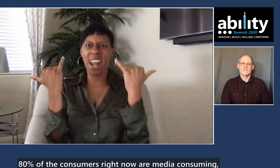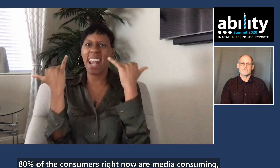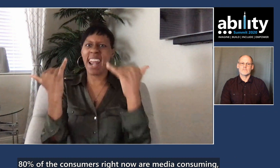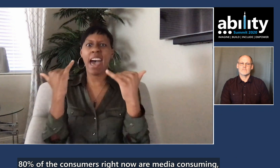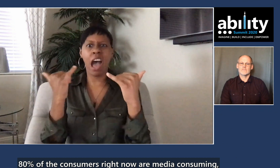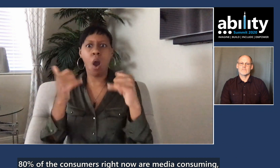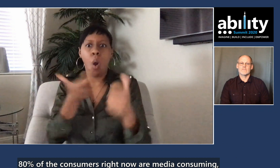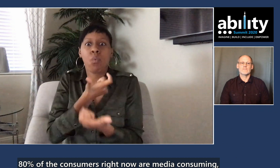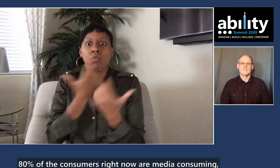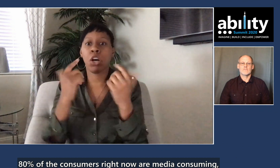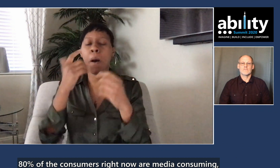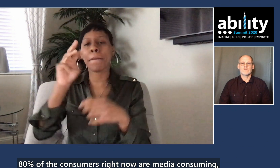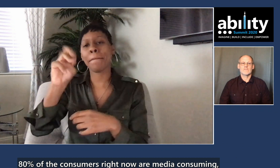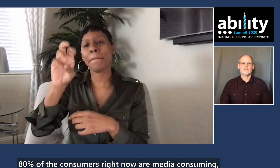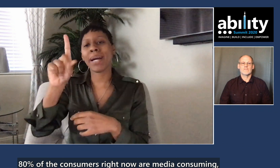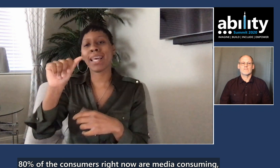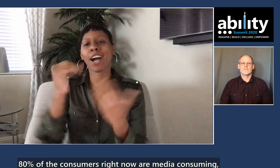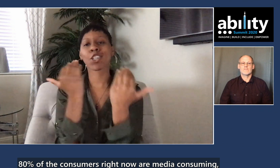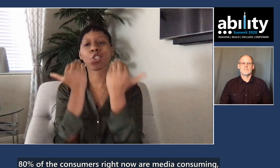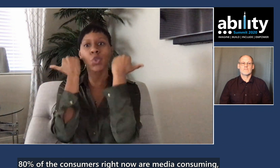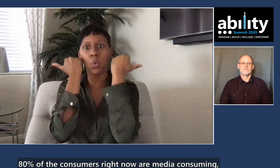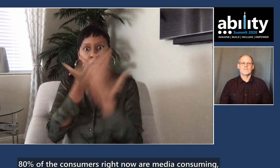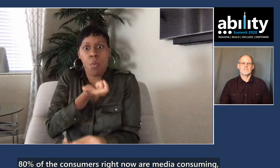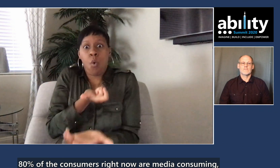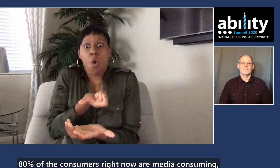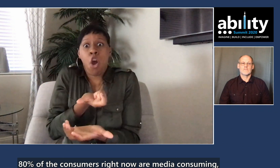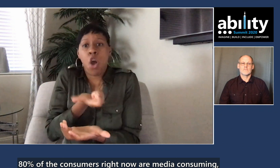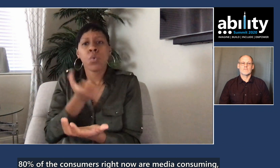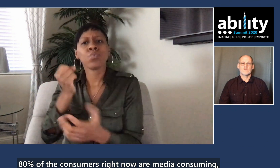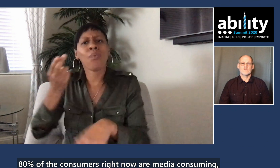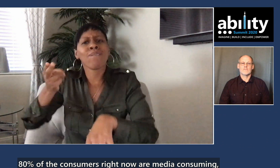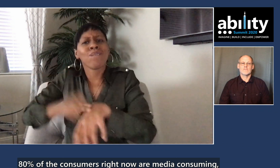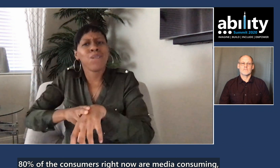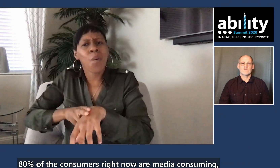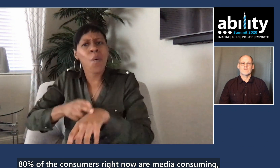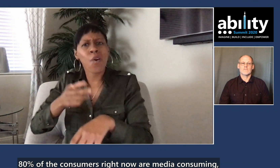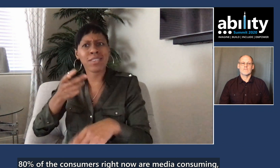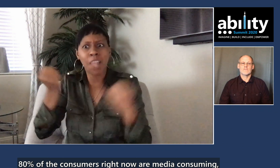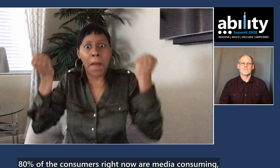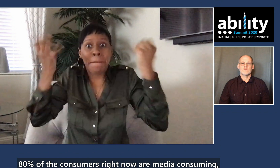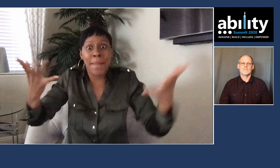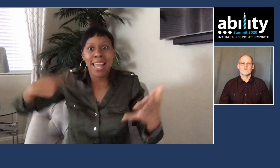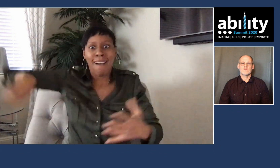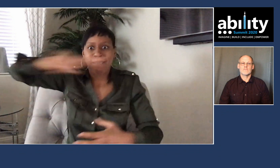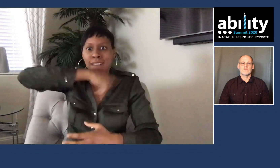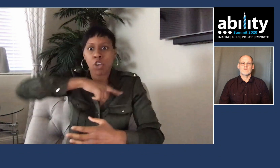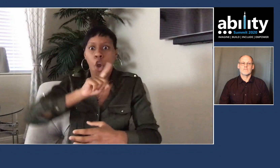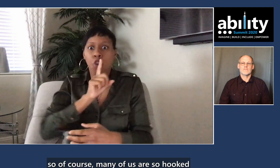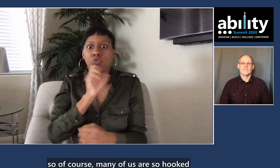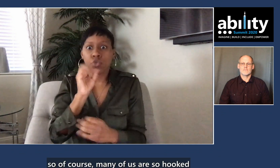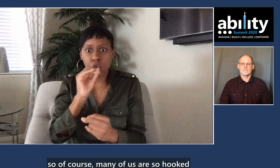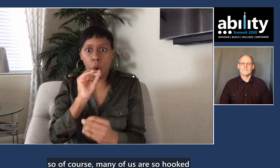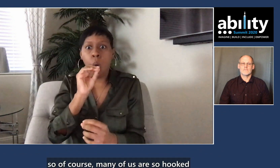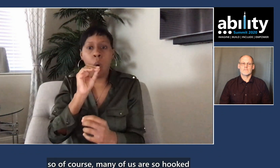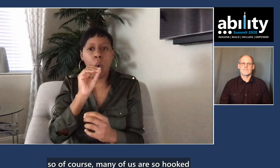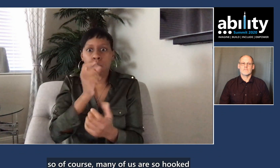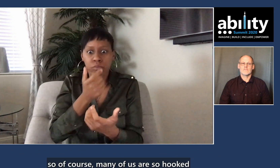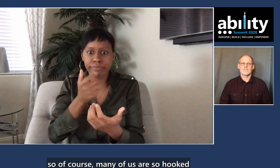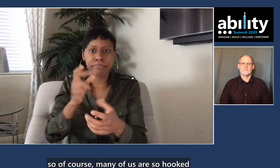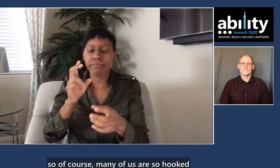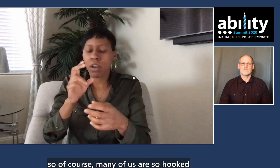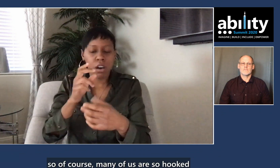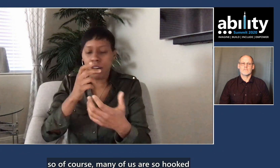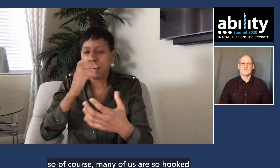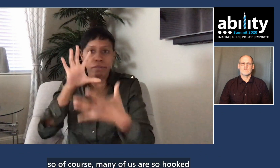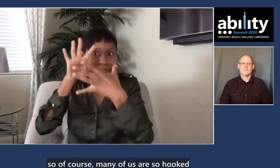80% of the consumers right now are media consuming. So of course, many of us